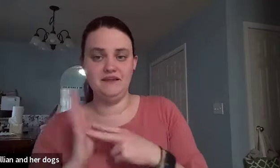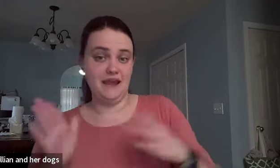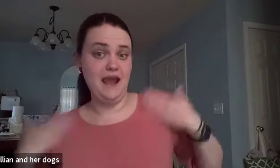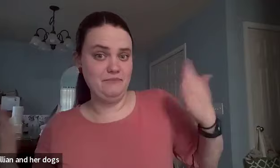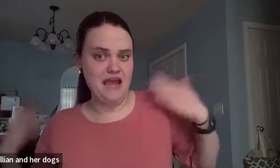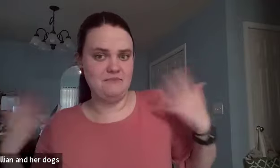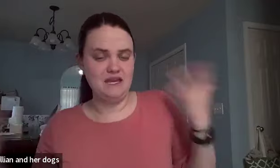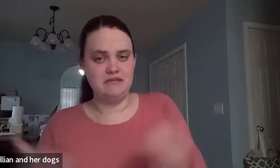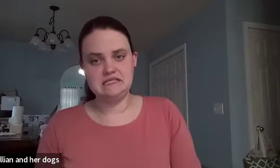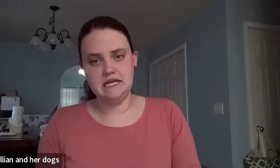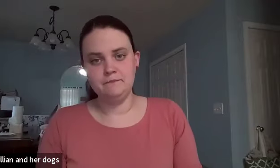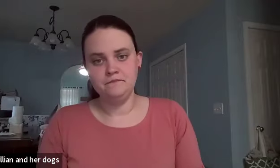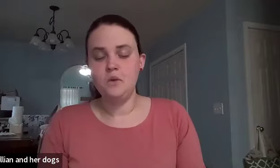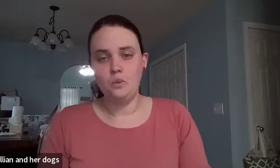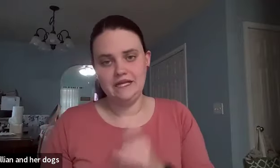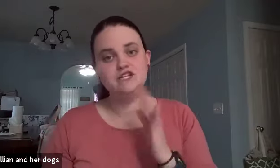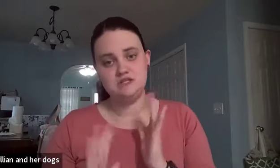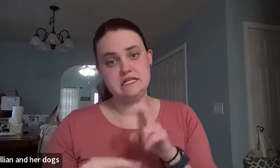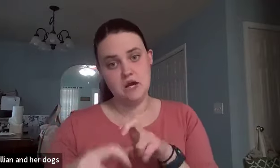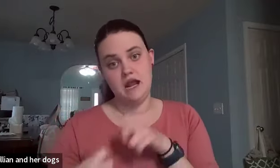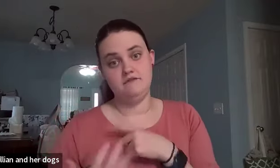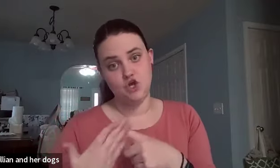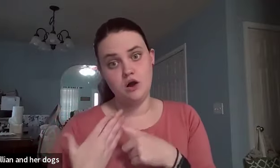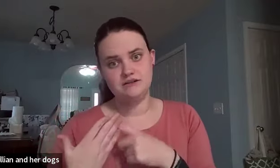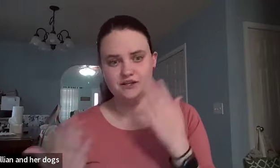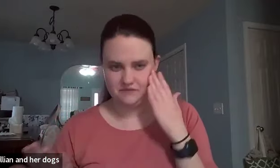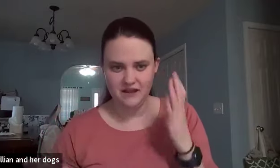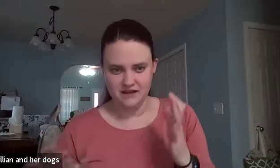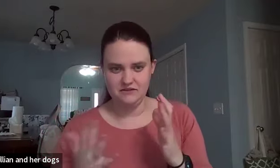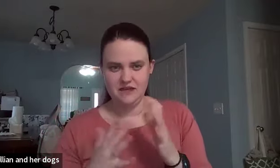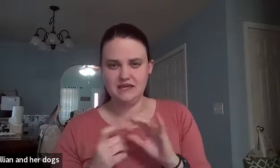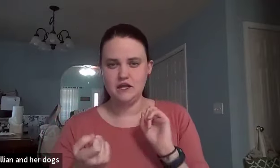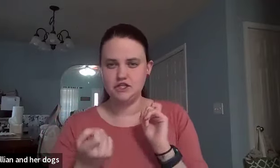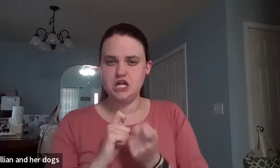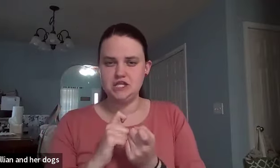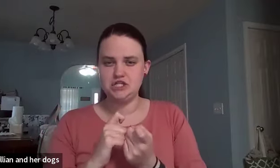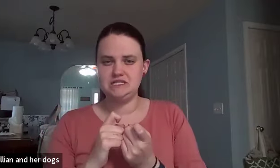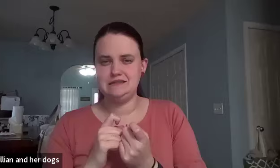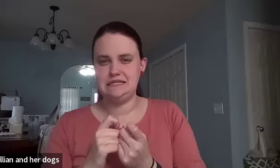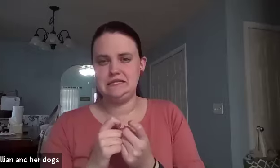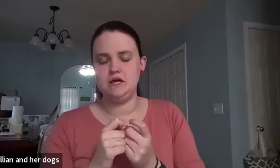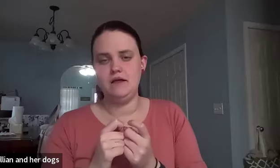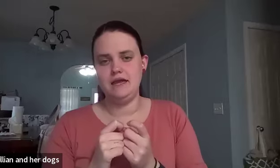like a happy, it means like, we need to sit down and have a talk, that kind of thing. It kind of changes the,